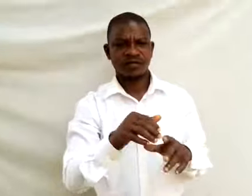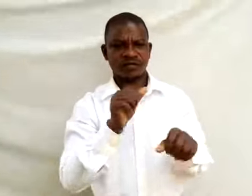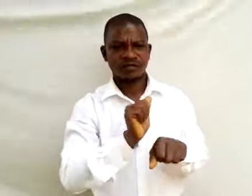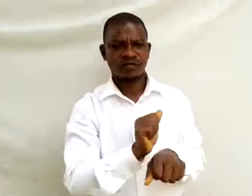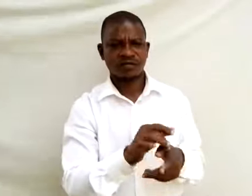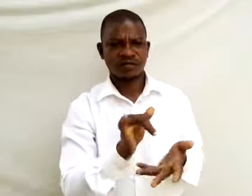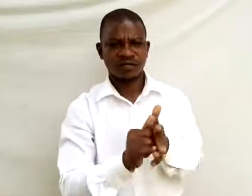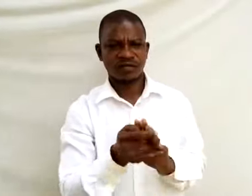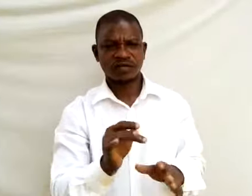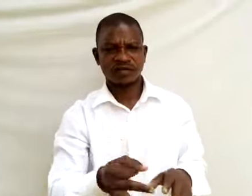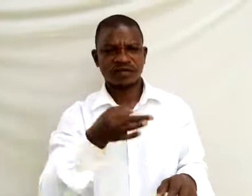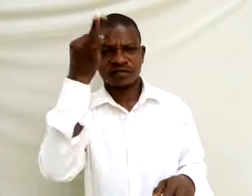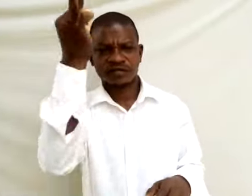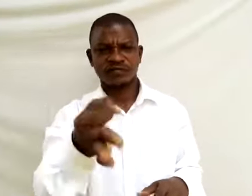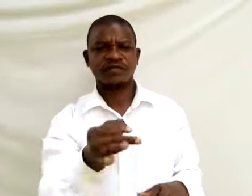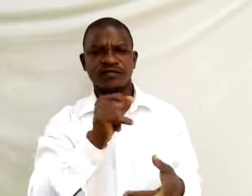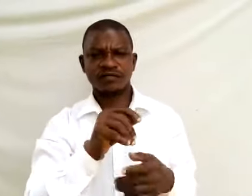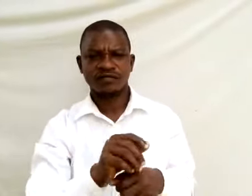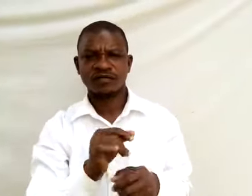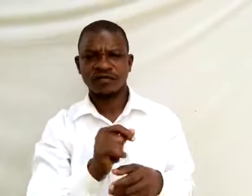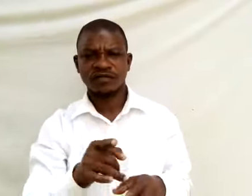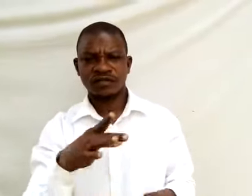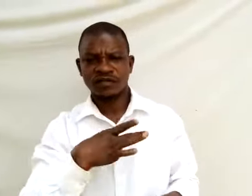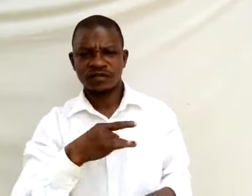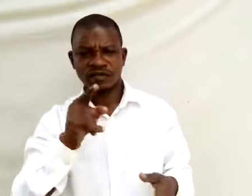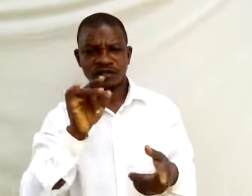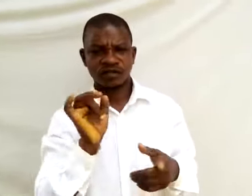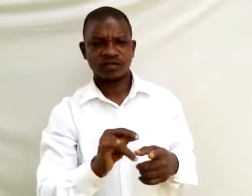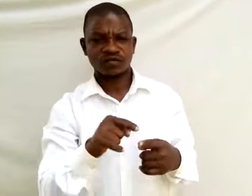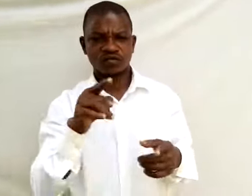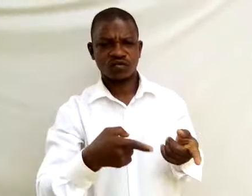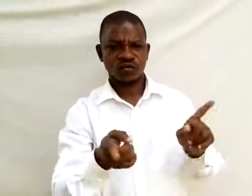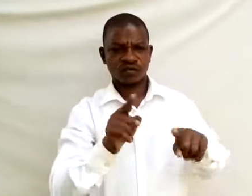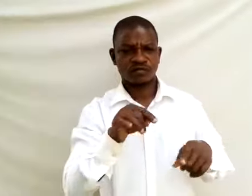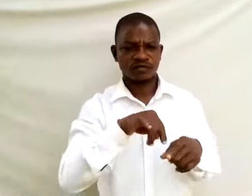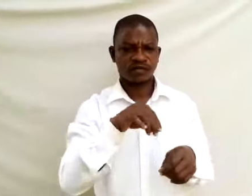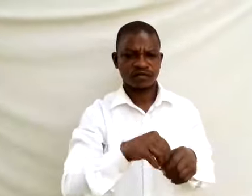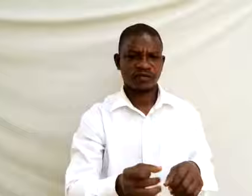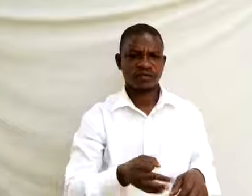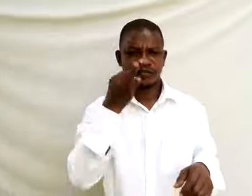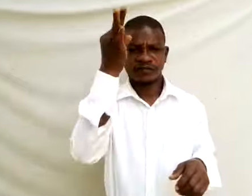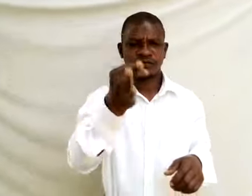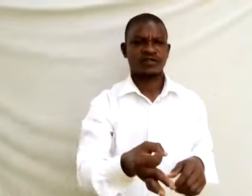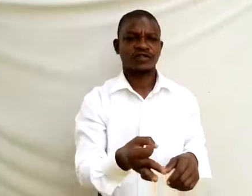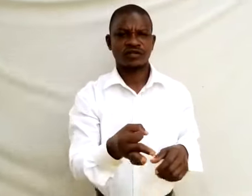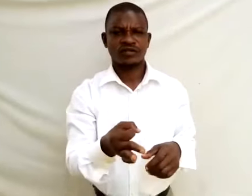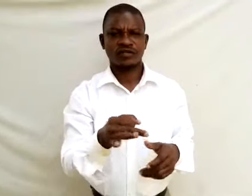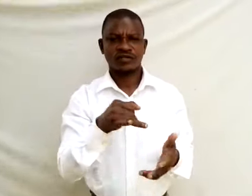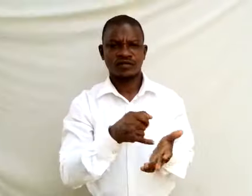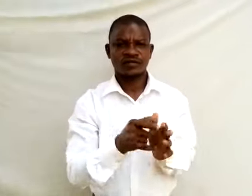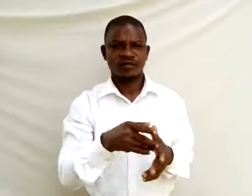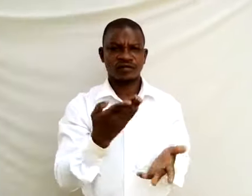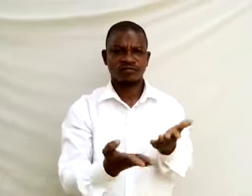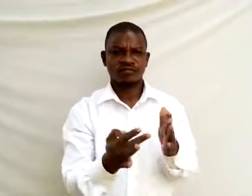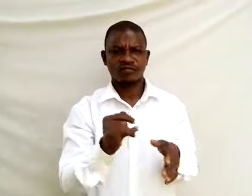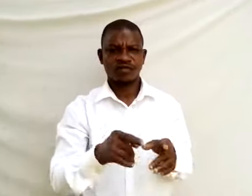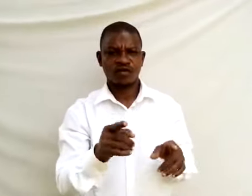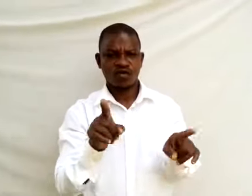called a future action is likely to happen in the future. It may also express